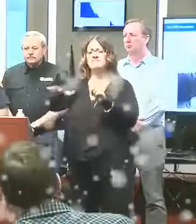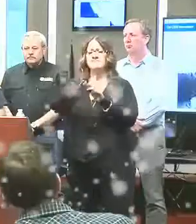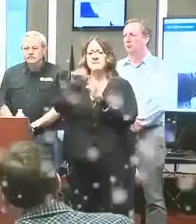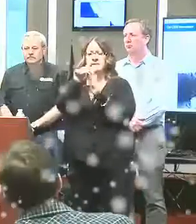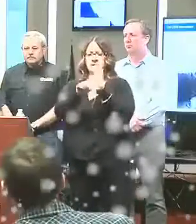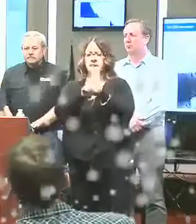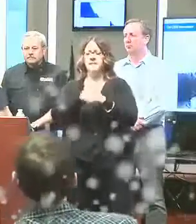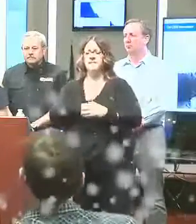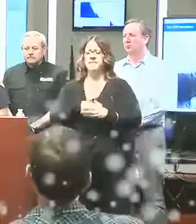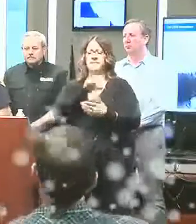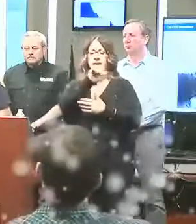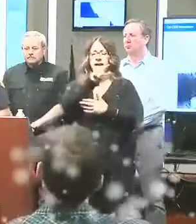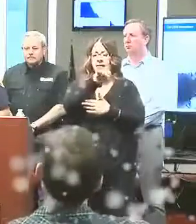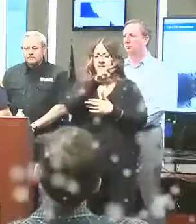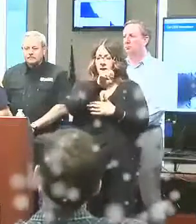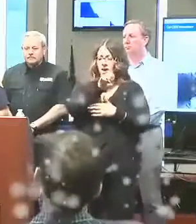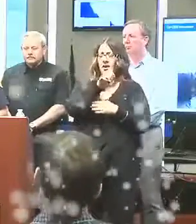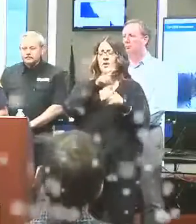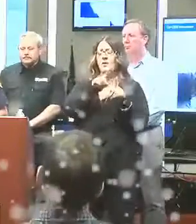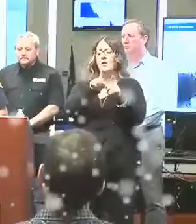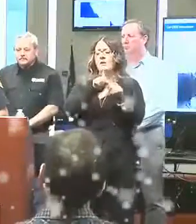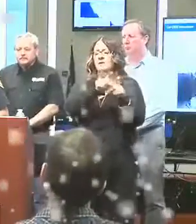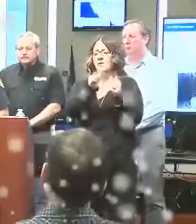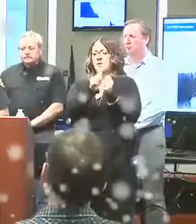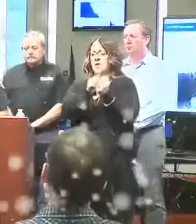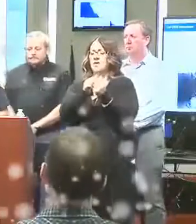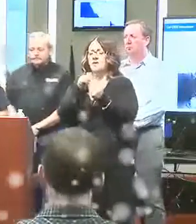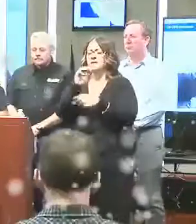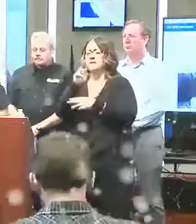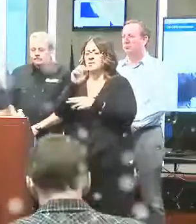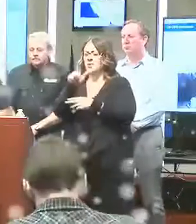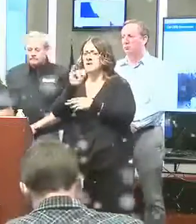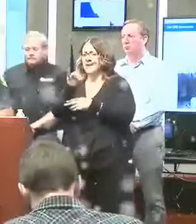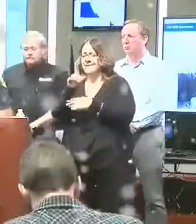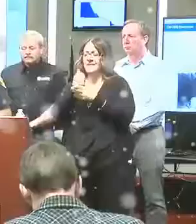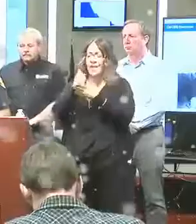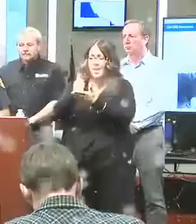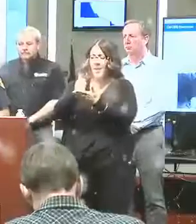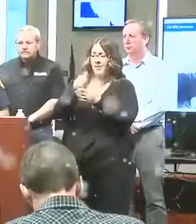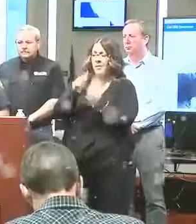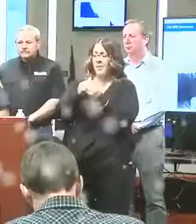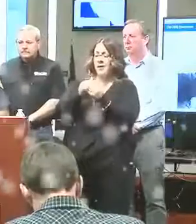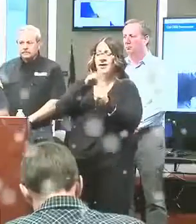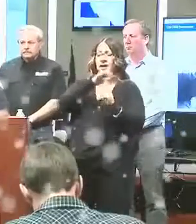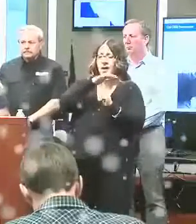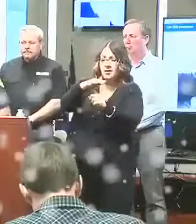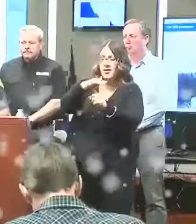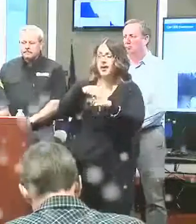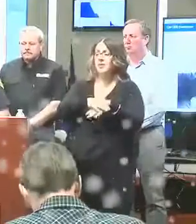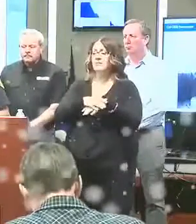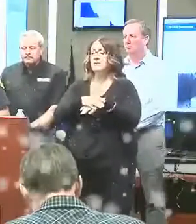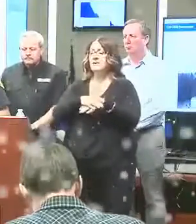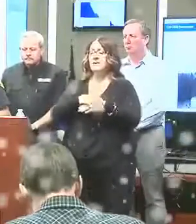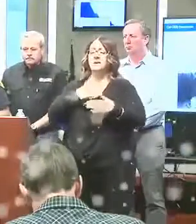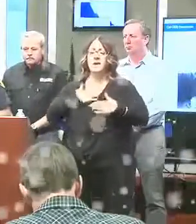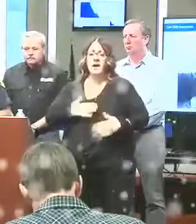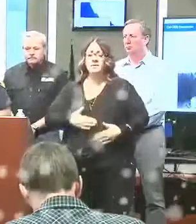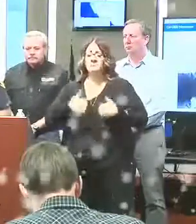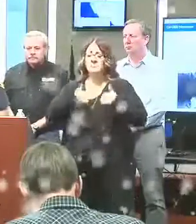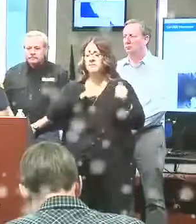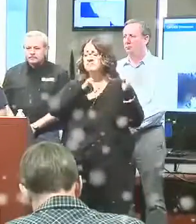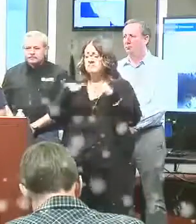FIRE, as part of the mutual aid system, also has numerous fire engines, hand crews, and helicopters deployed and available to